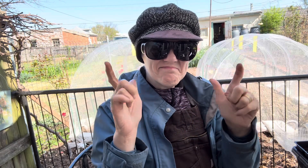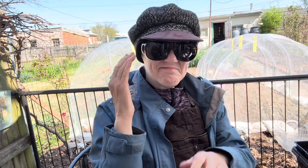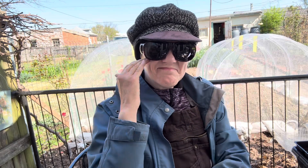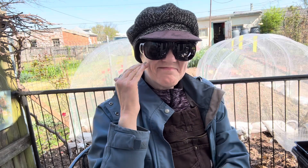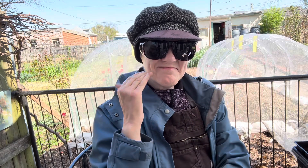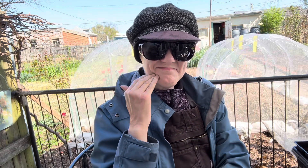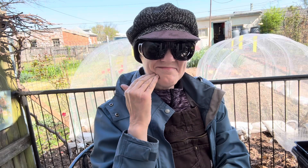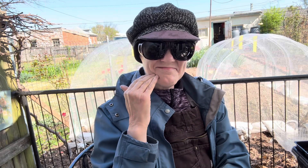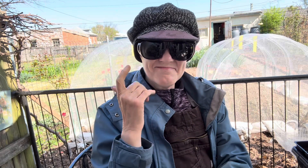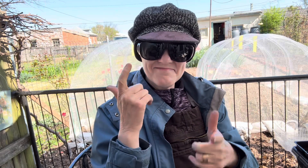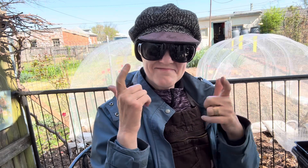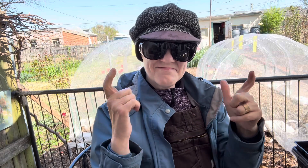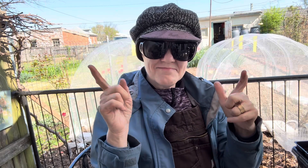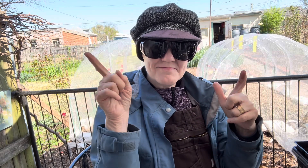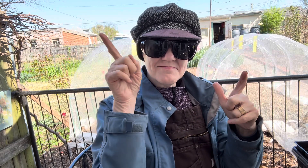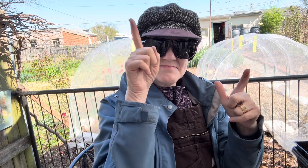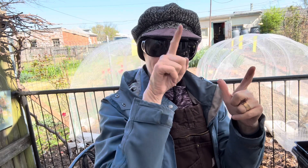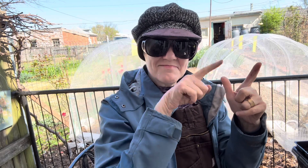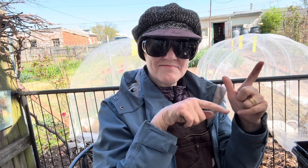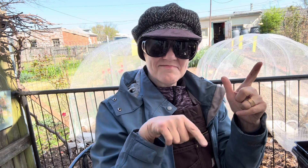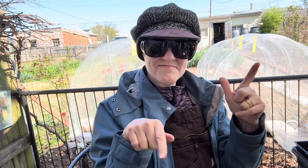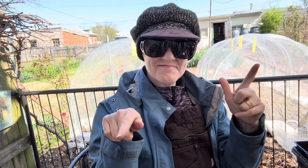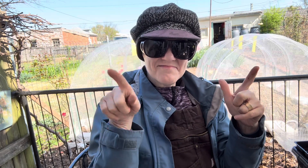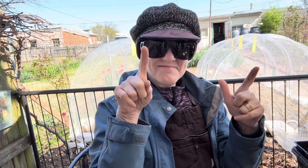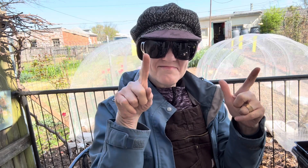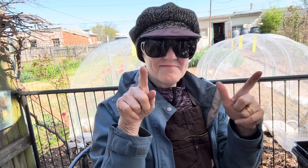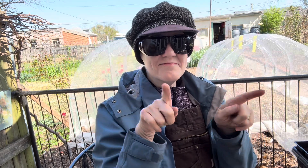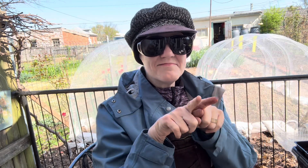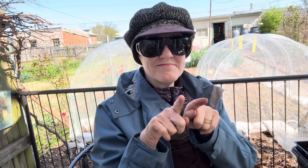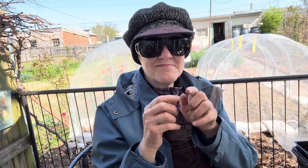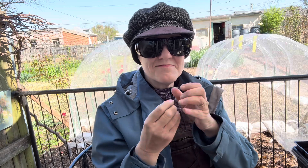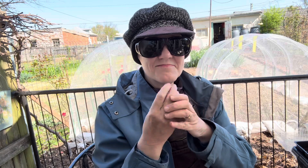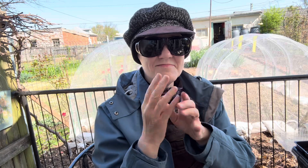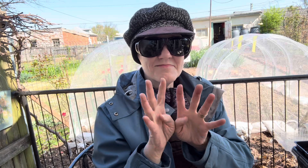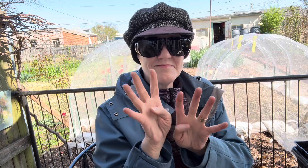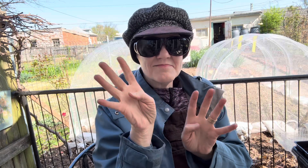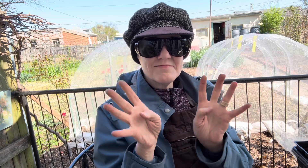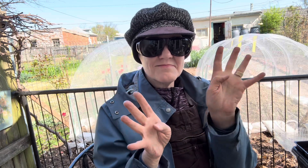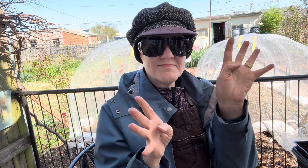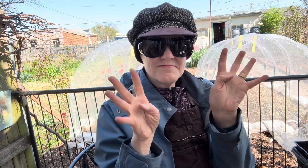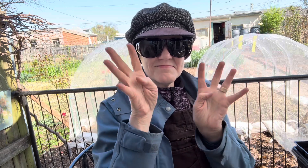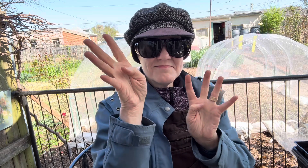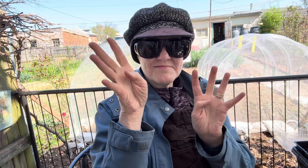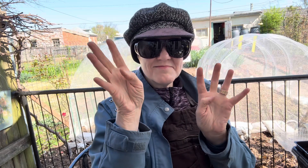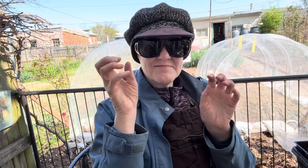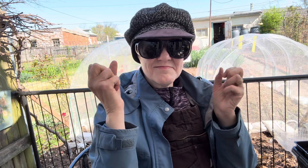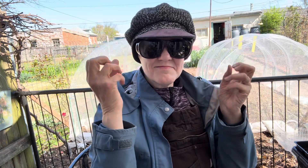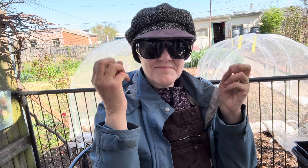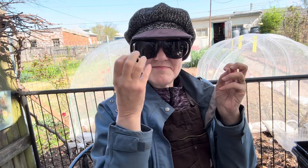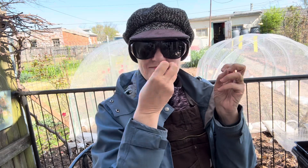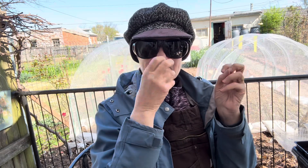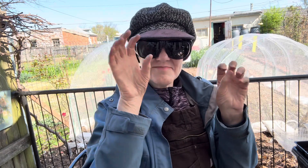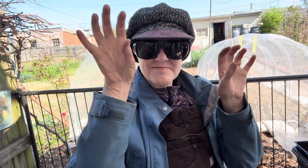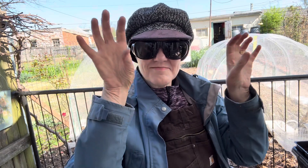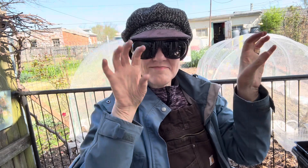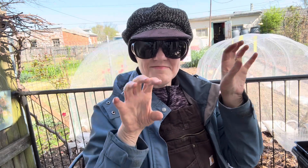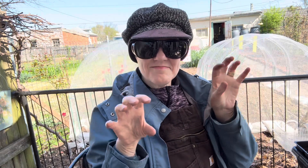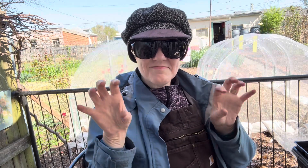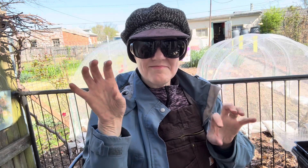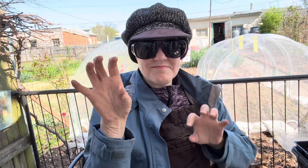because I want them to get nice and tall with big heads. I'm also going to grow the multi-branched type that have lots